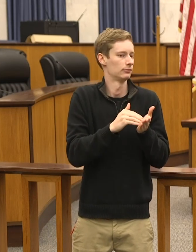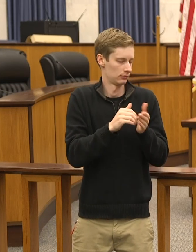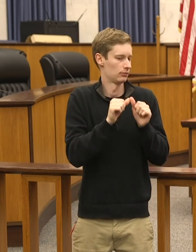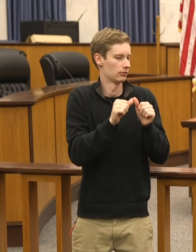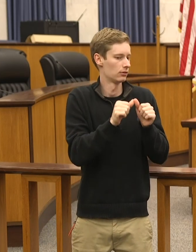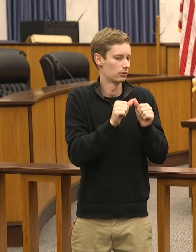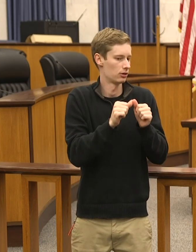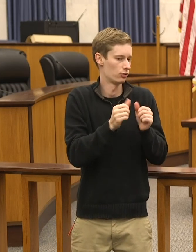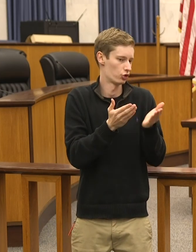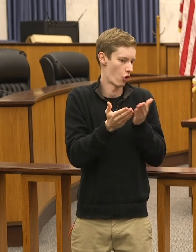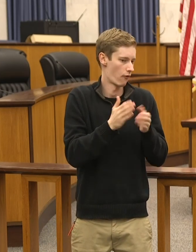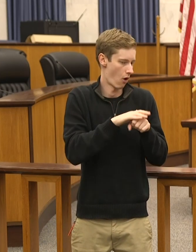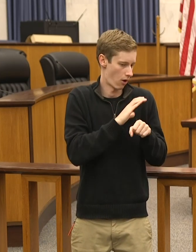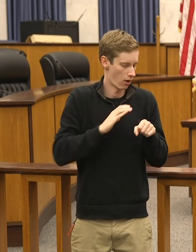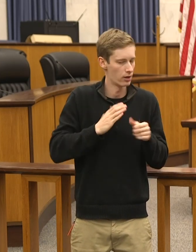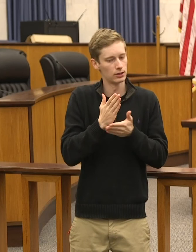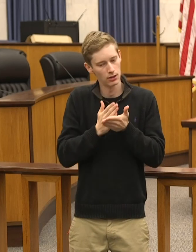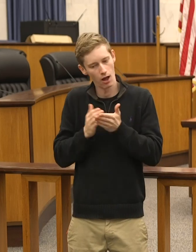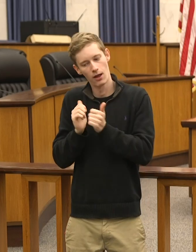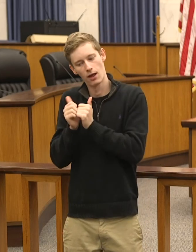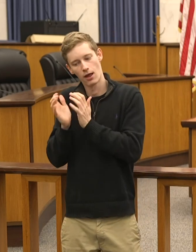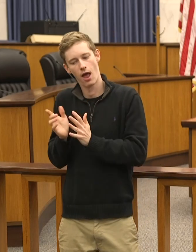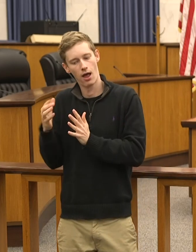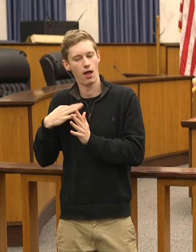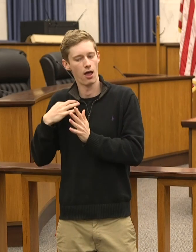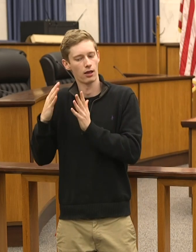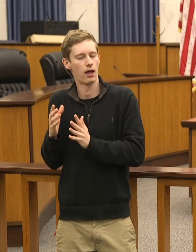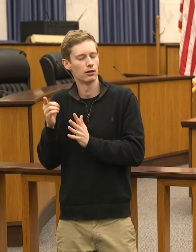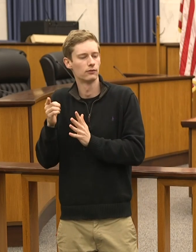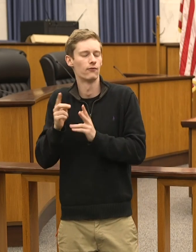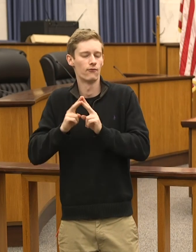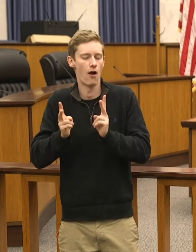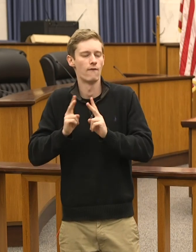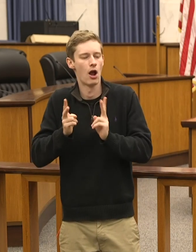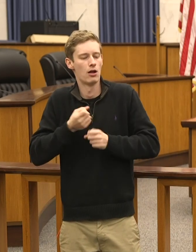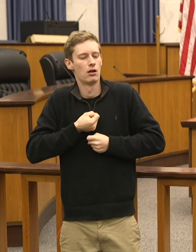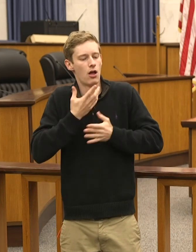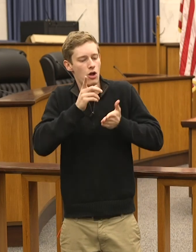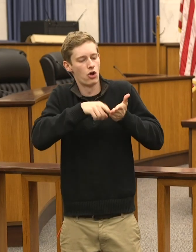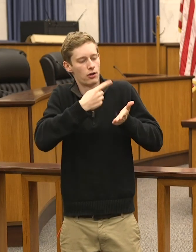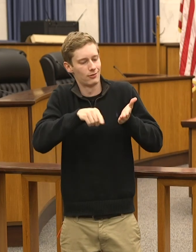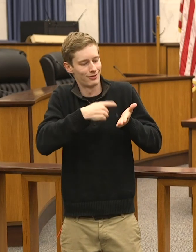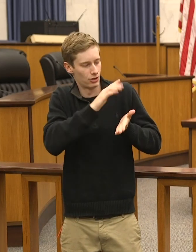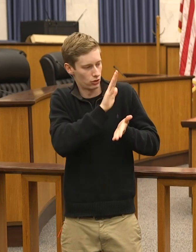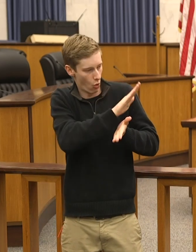were running and challenging some incumbents that have been very vocal and critical of your administration and some of its